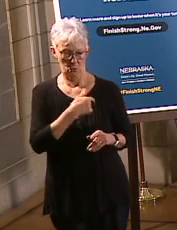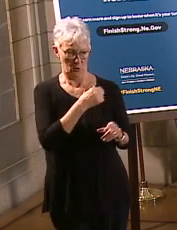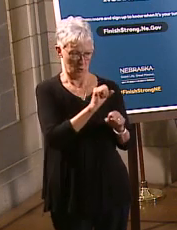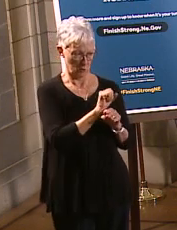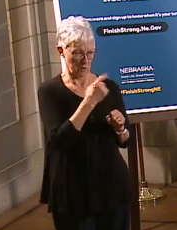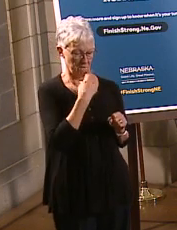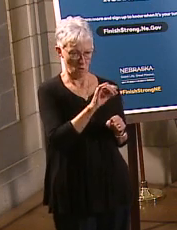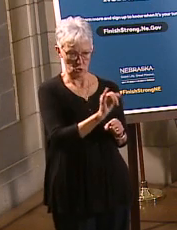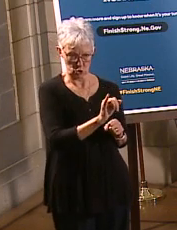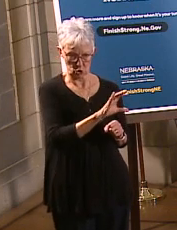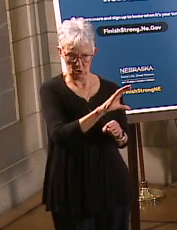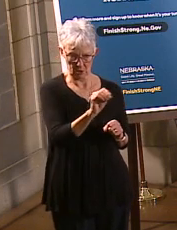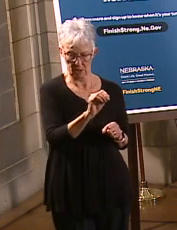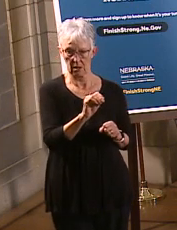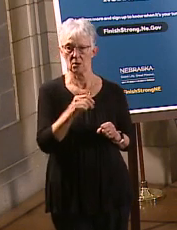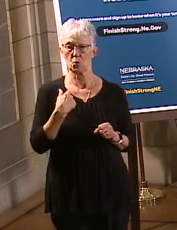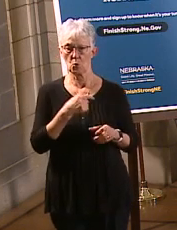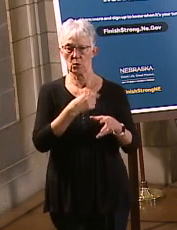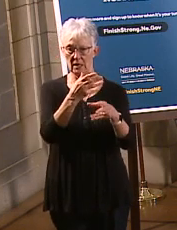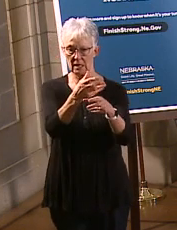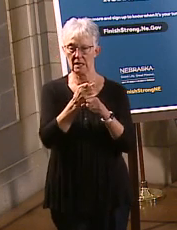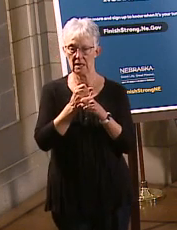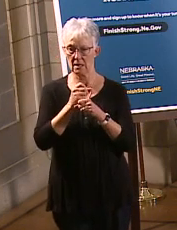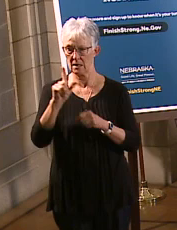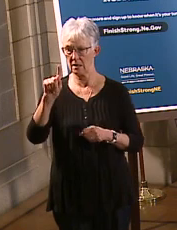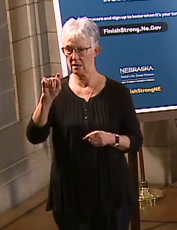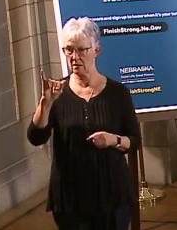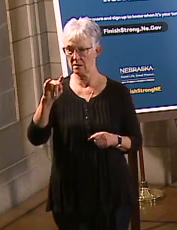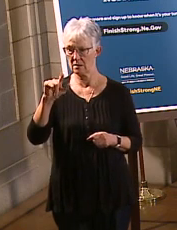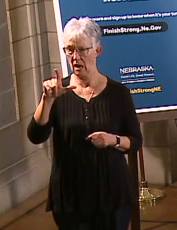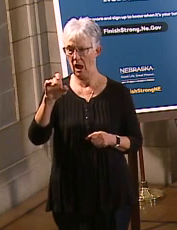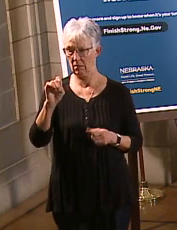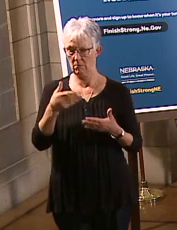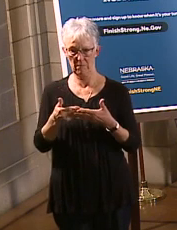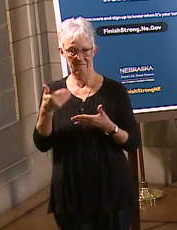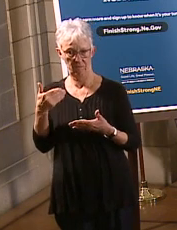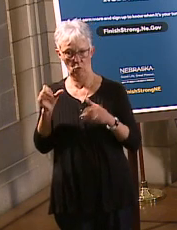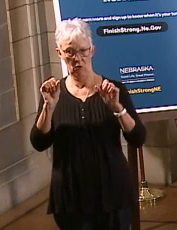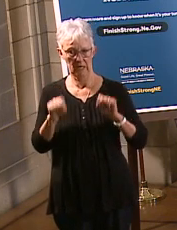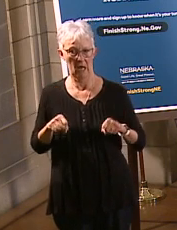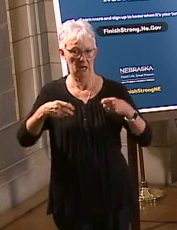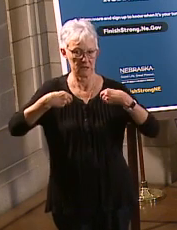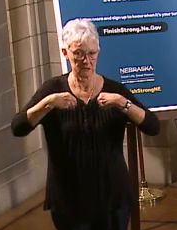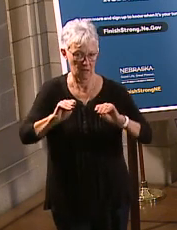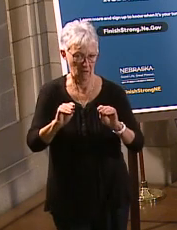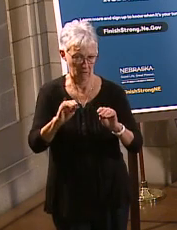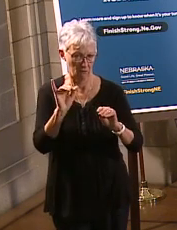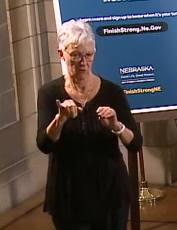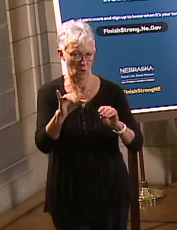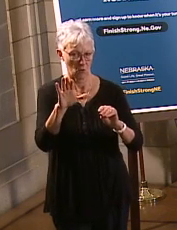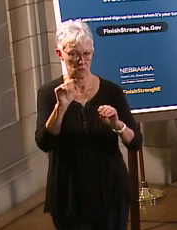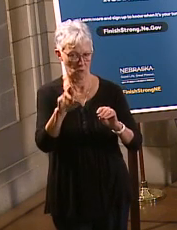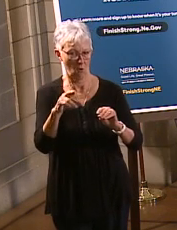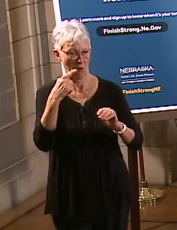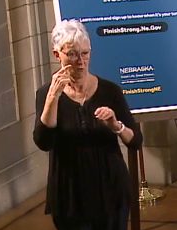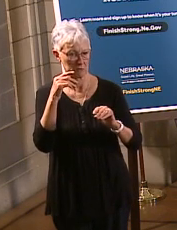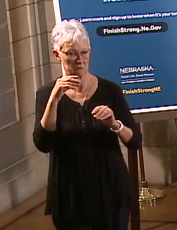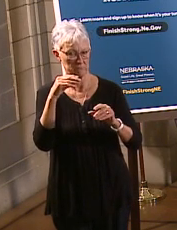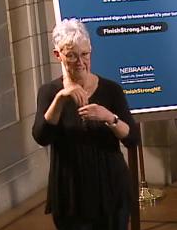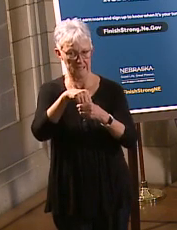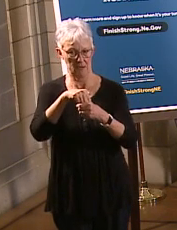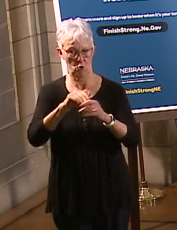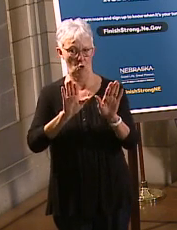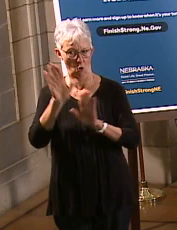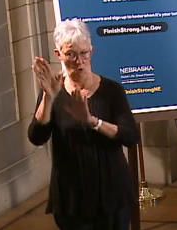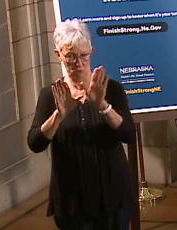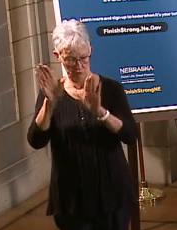and others with obtaining titles prior to those vehicles being auctioned. Consistent with Governor Ricketts'